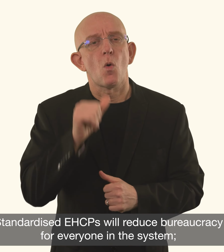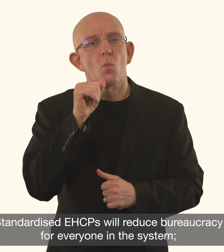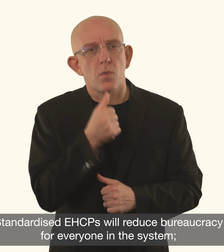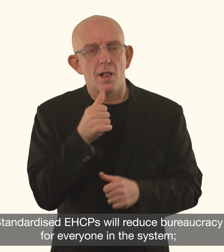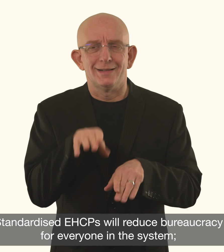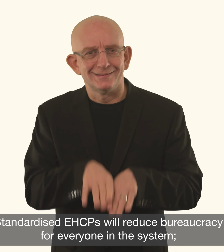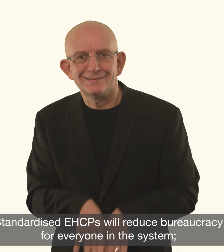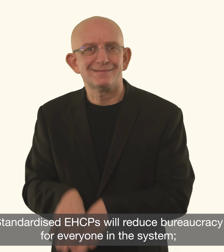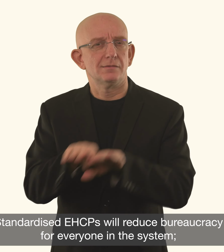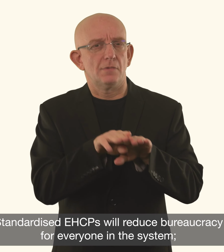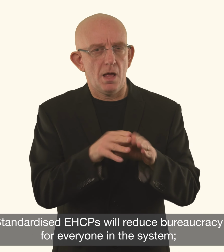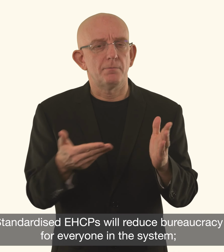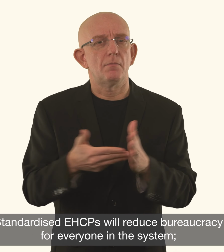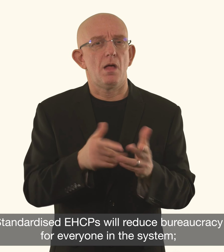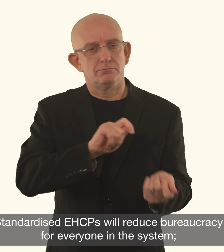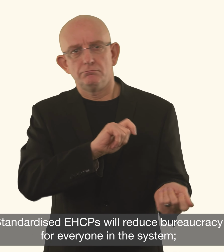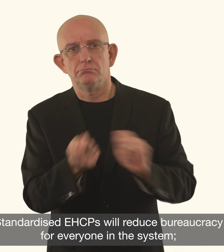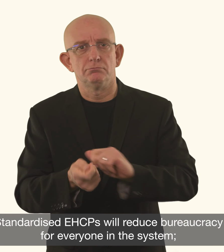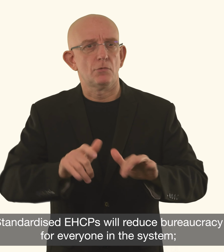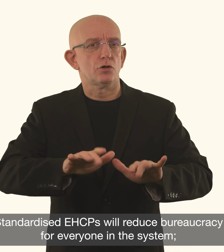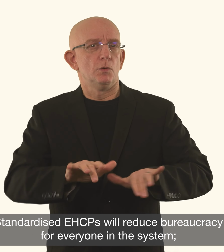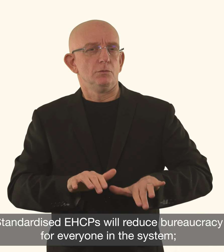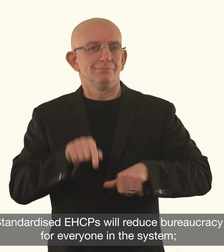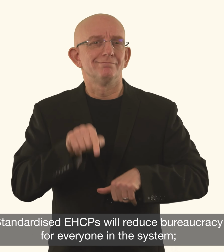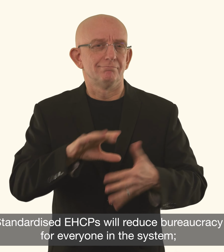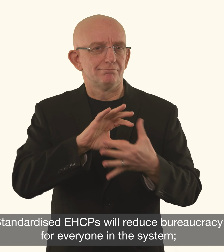Standardised EHCPs will reduce bureaucracy for everyone in the system.